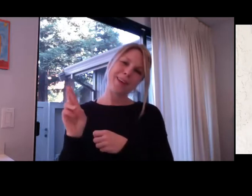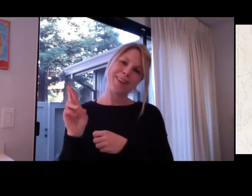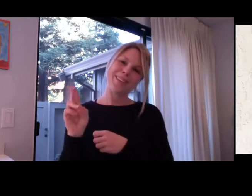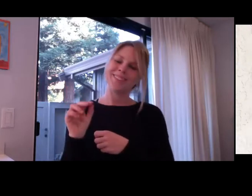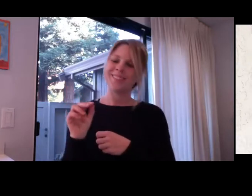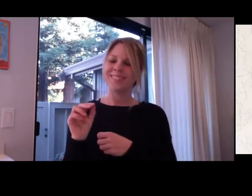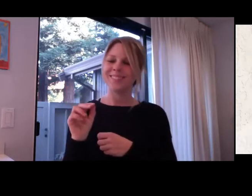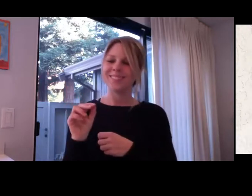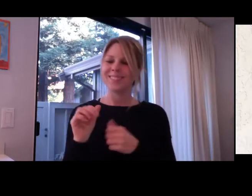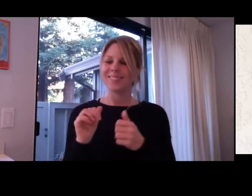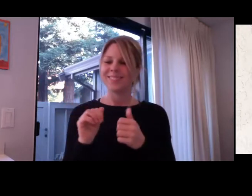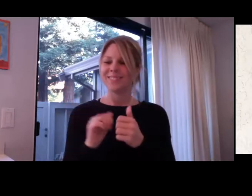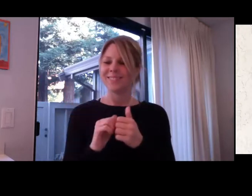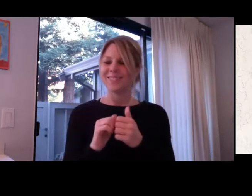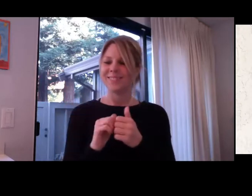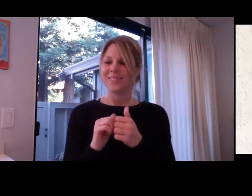Republican,